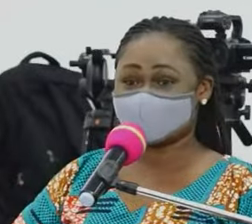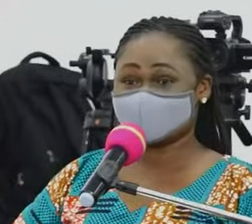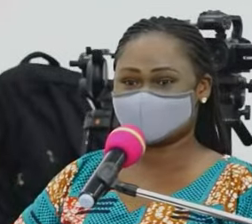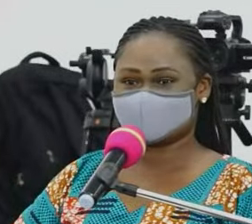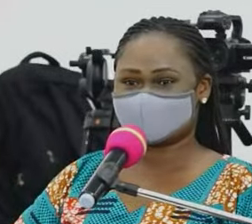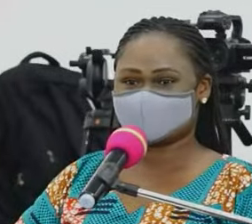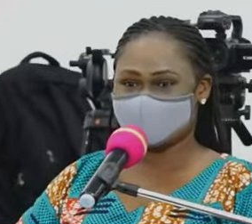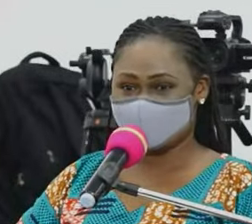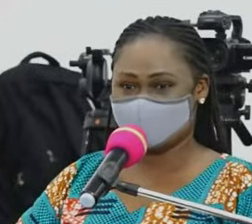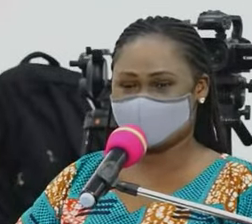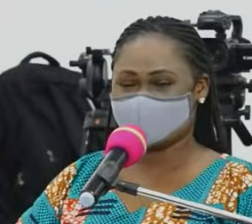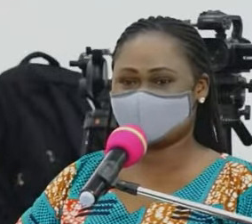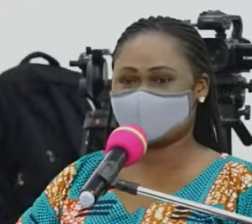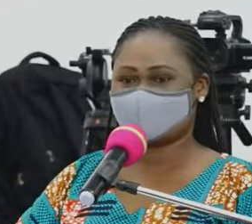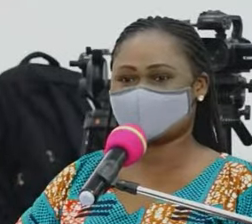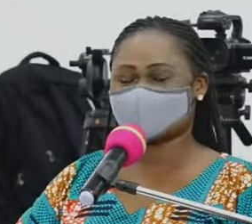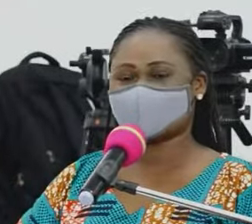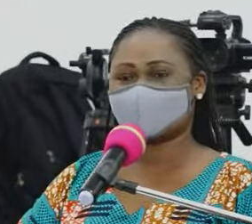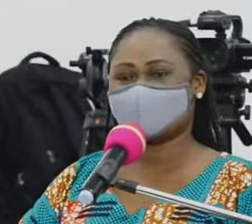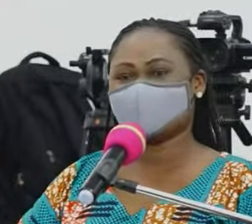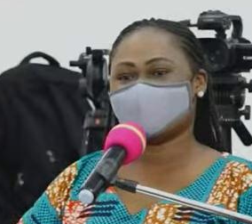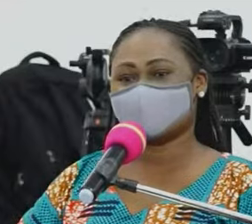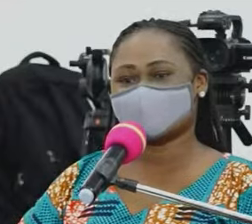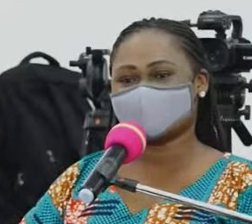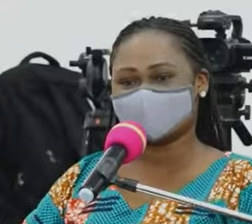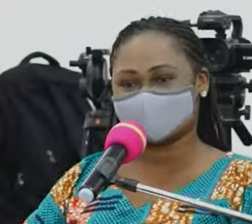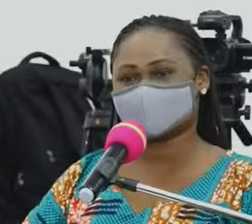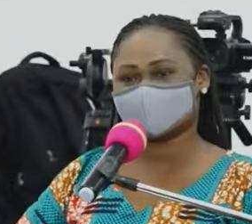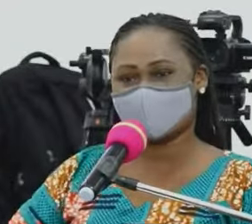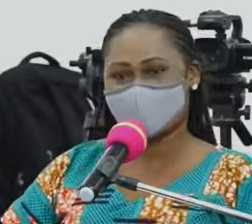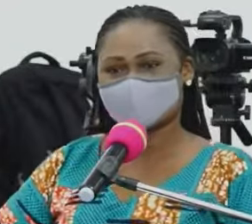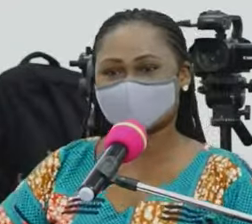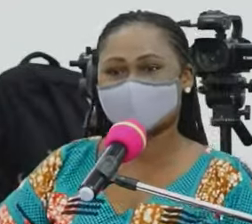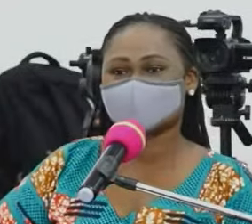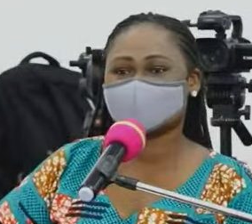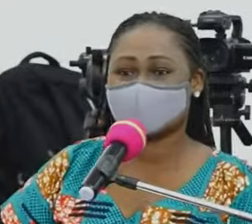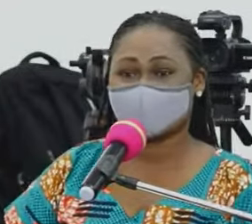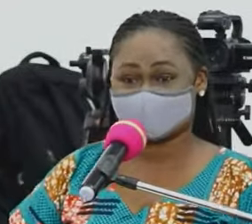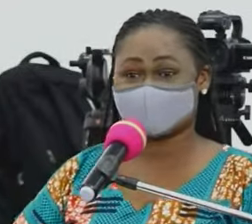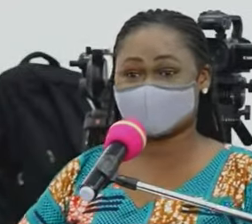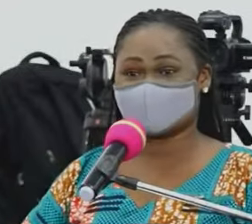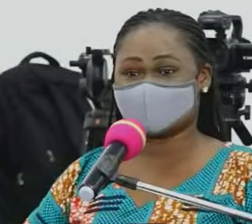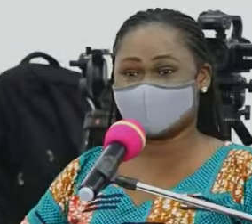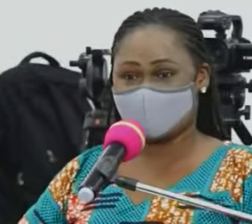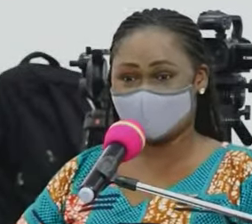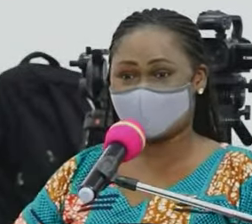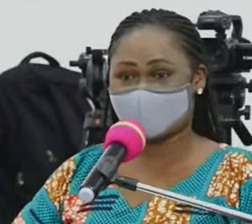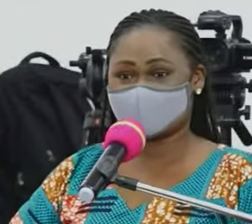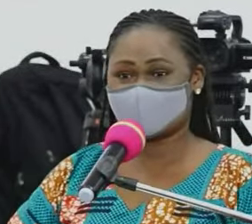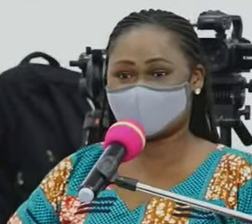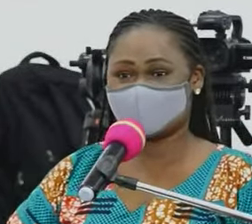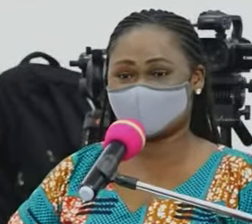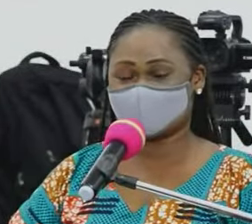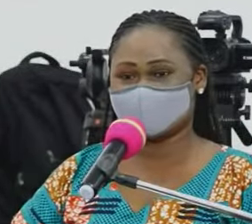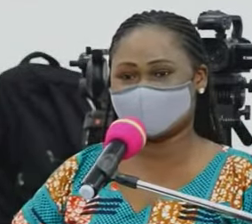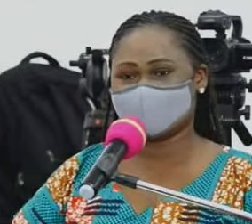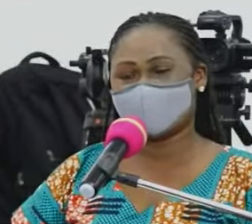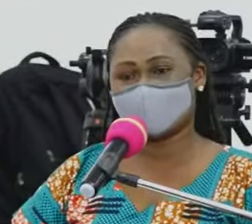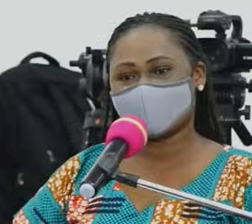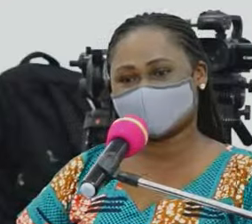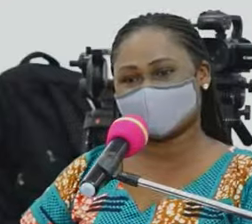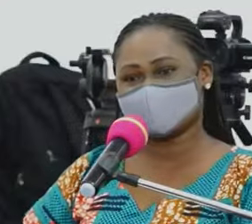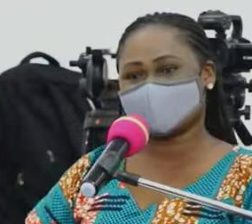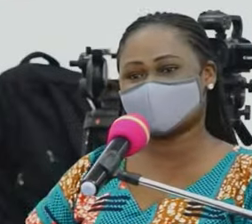other trees that may be in the river. You talked about the human activities also causing the accidents reported on the Volta